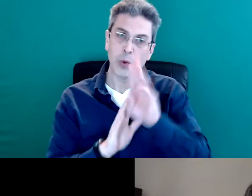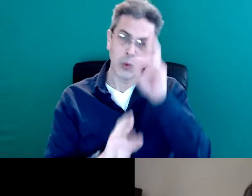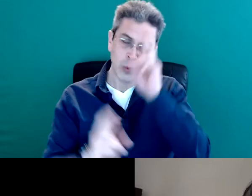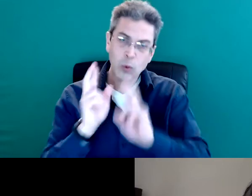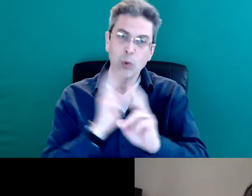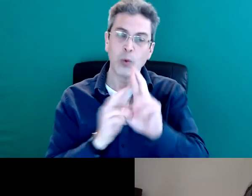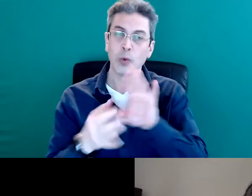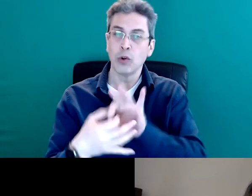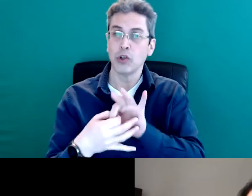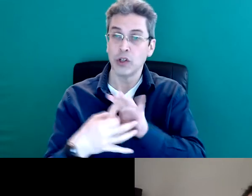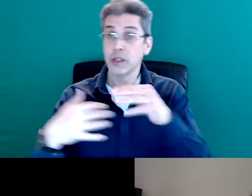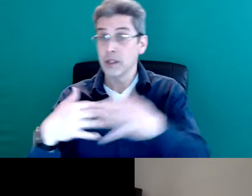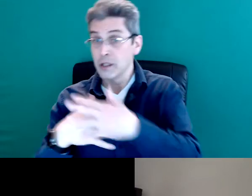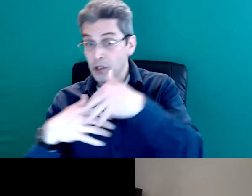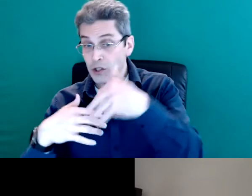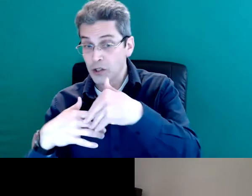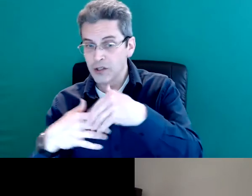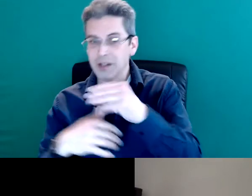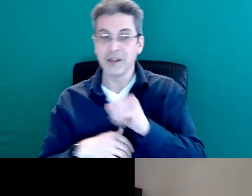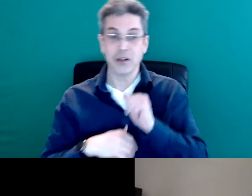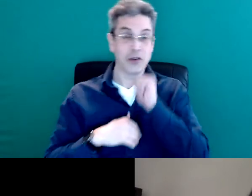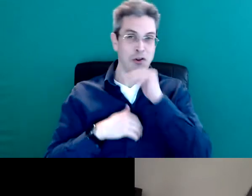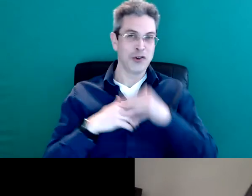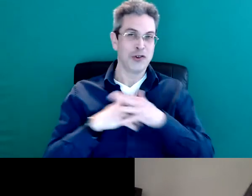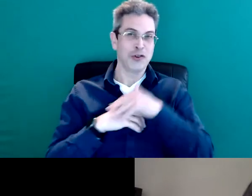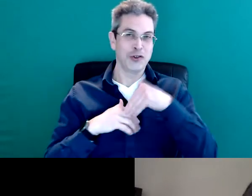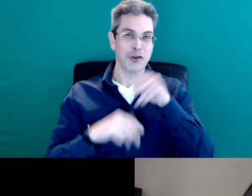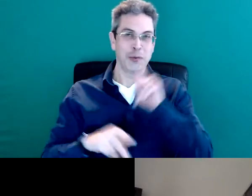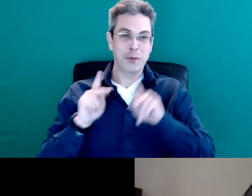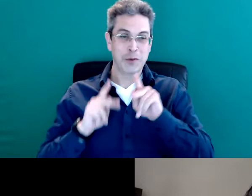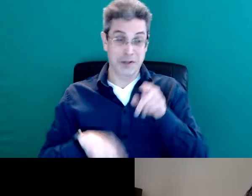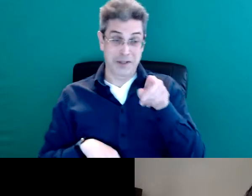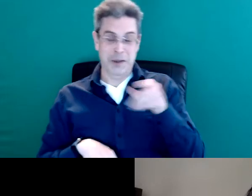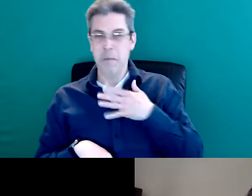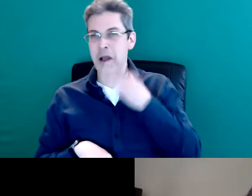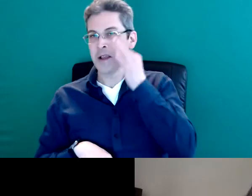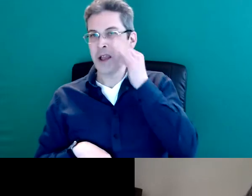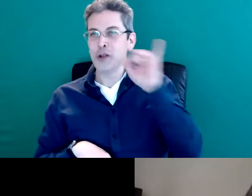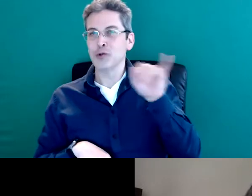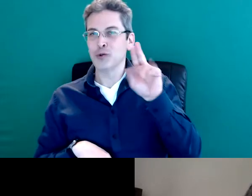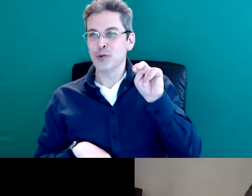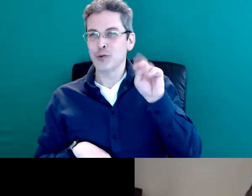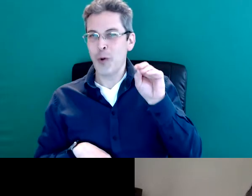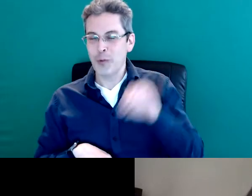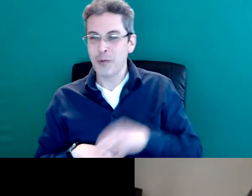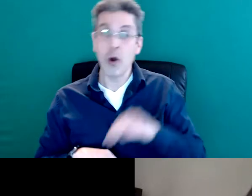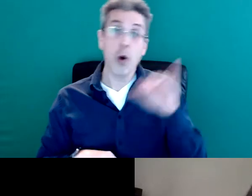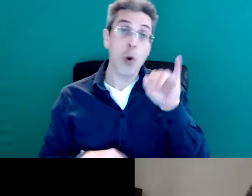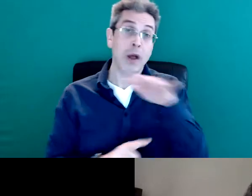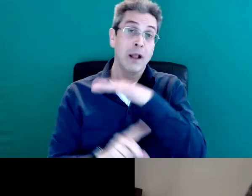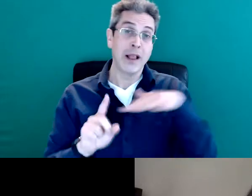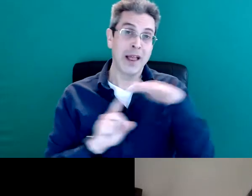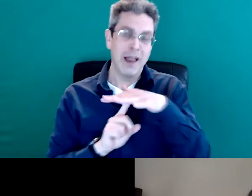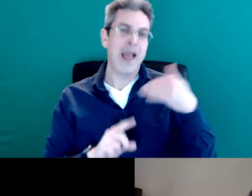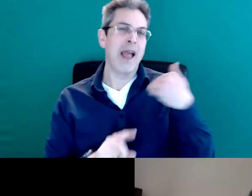and non-Indigenous people. This is Juno, by the way. I would also like to acknowledge the legacy of slavery in our region and